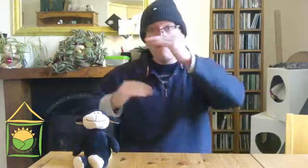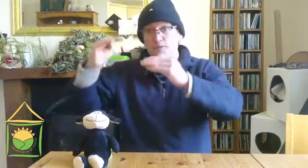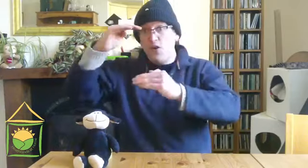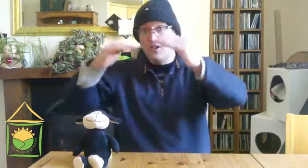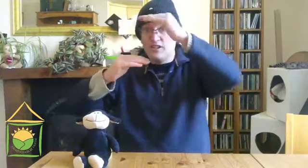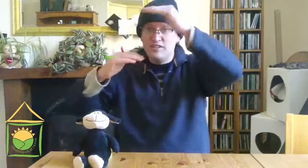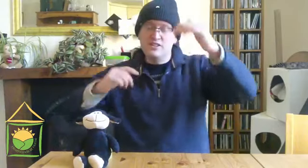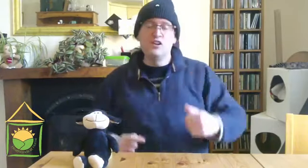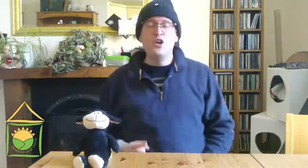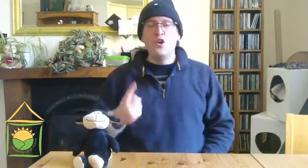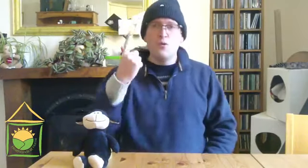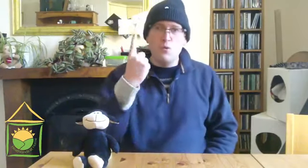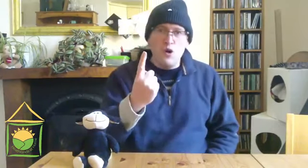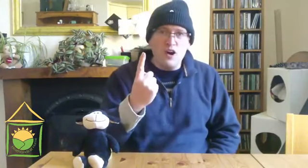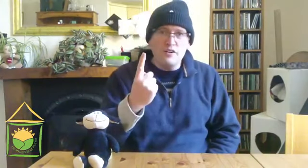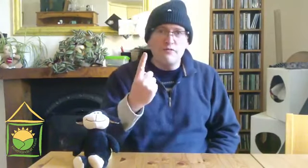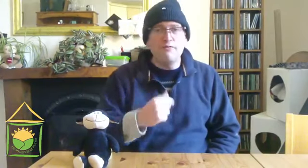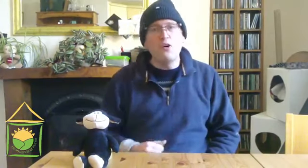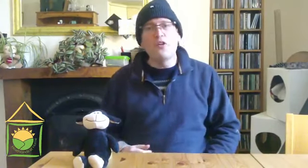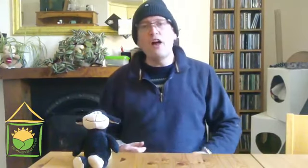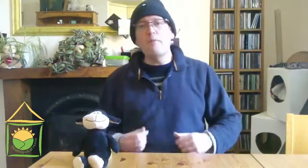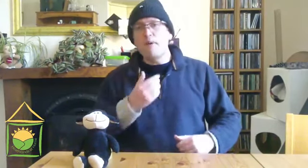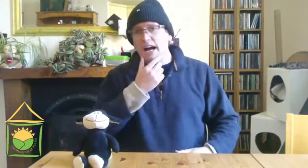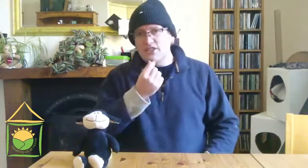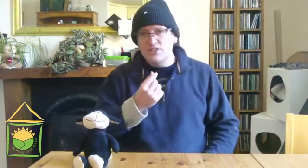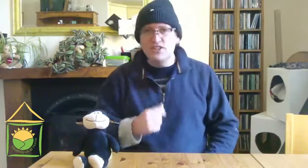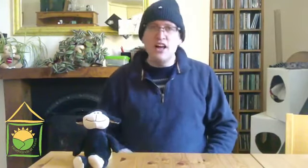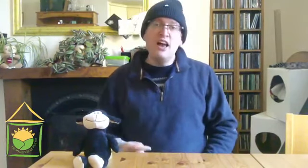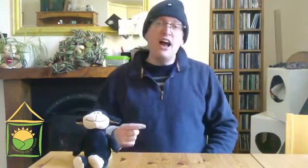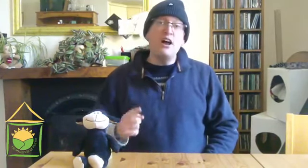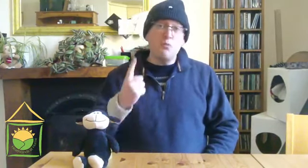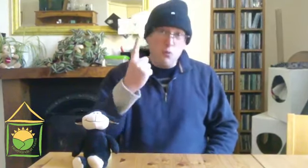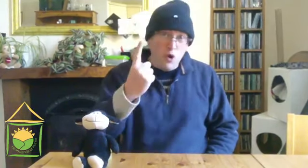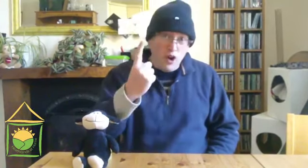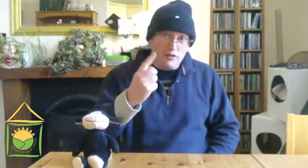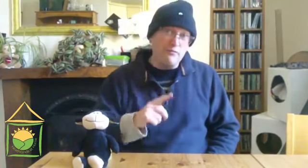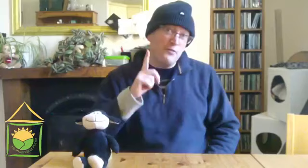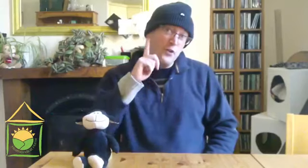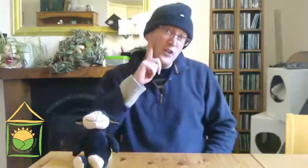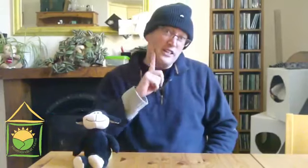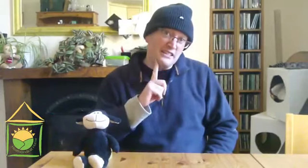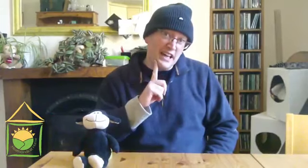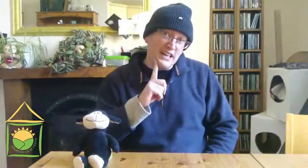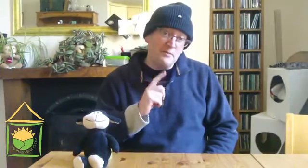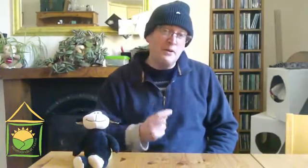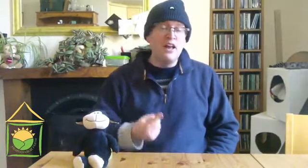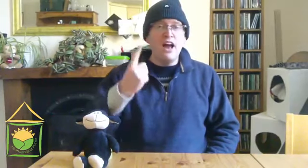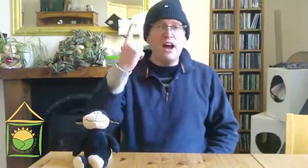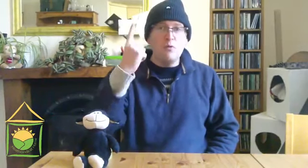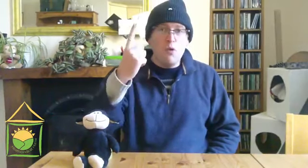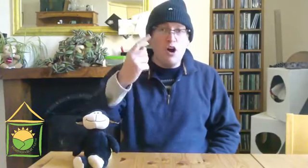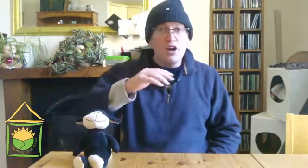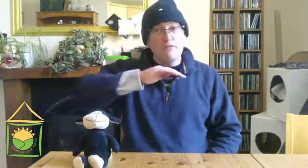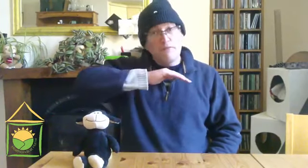full. One for the master and one for the dame. And one for